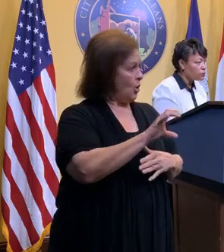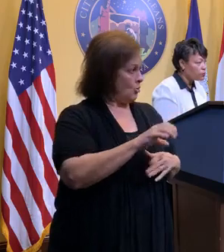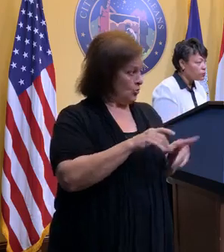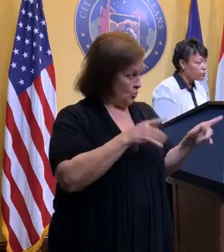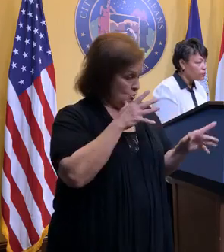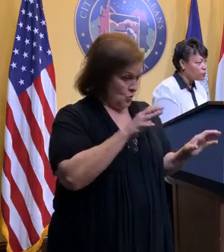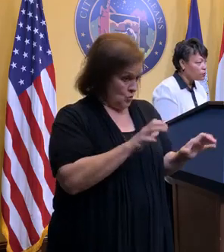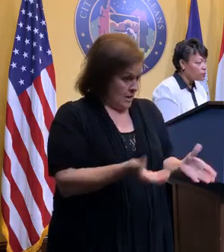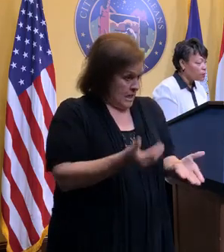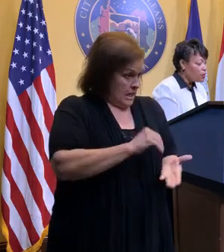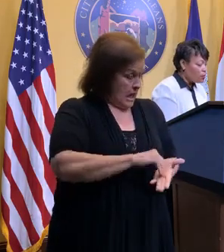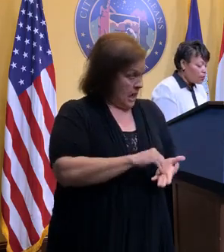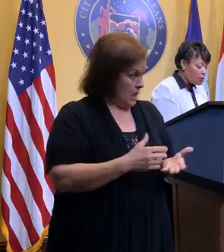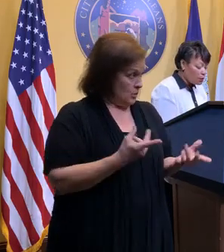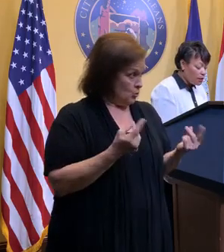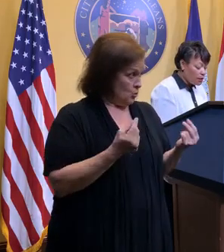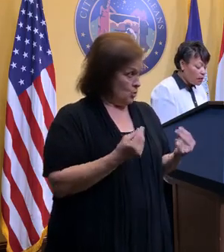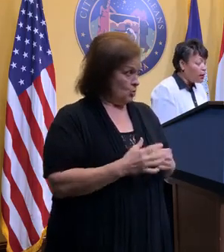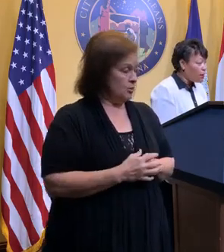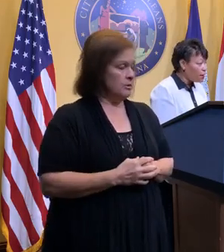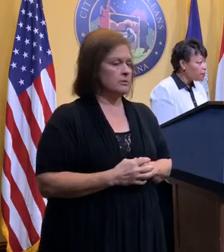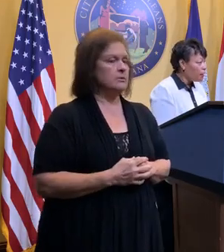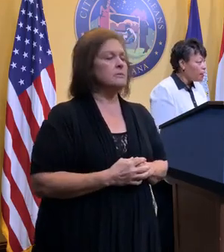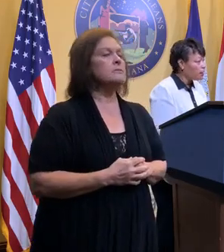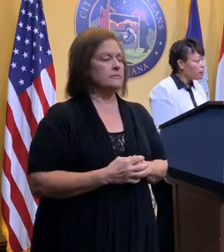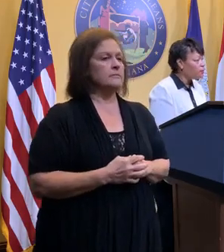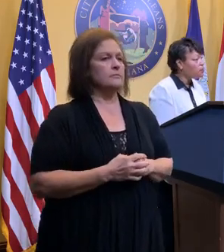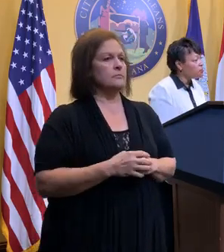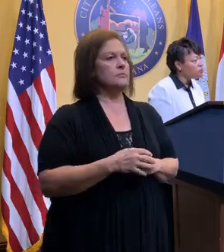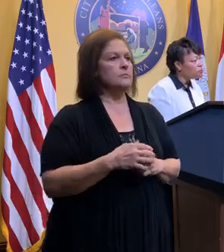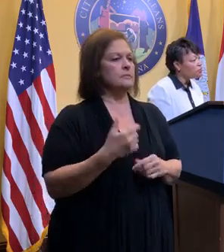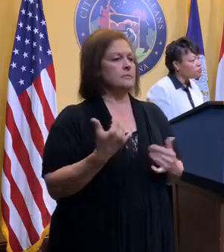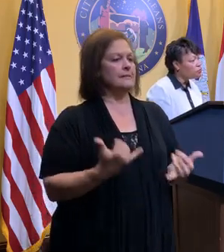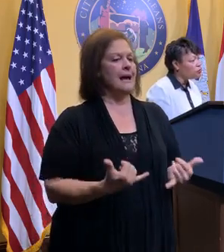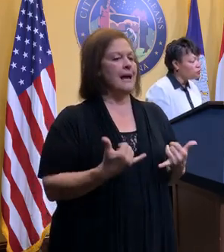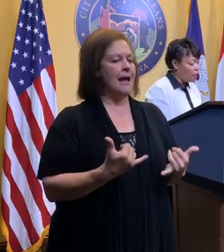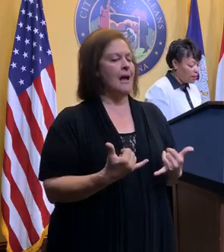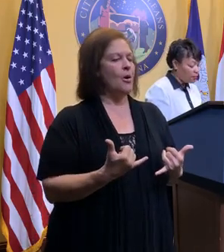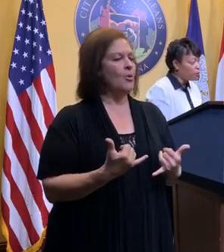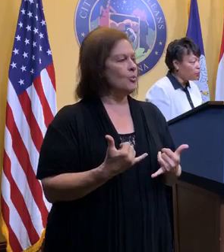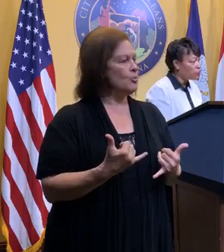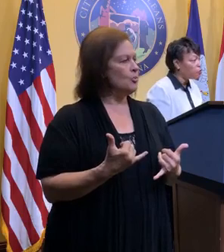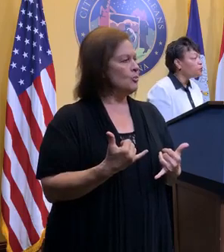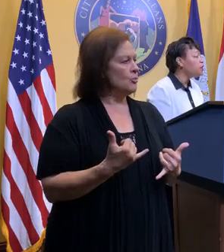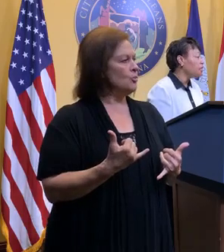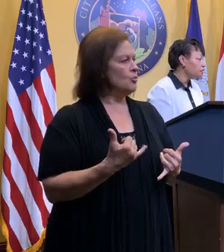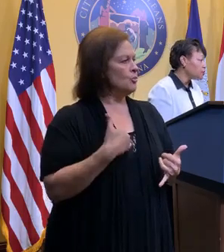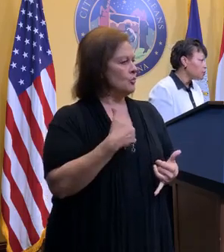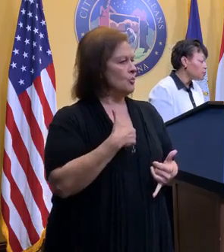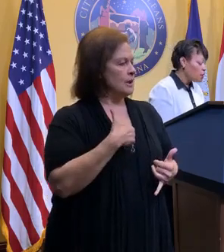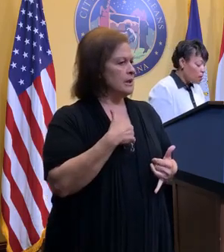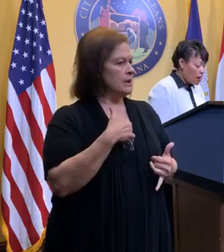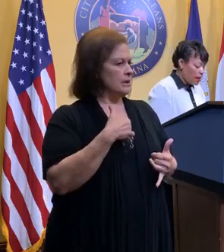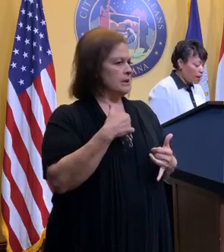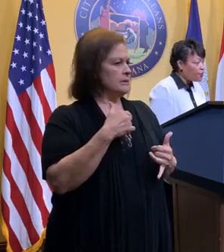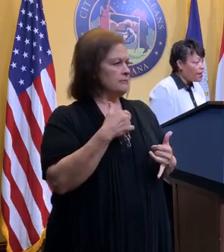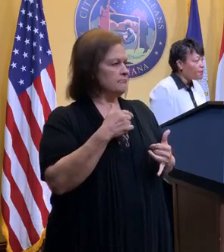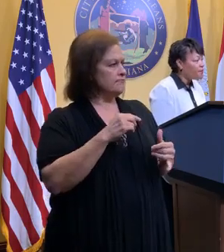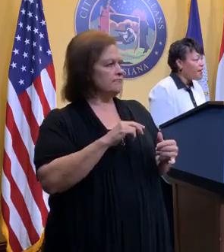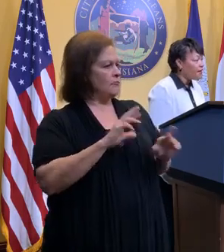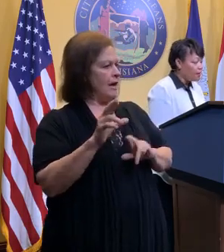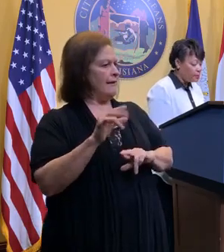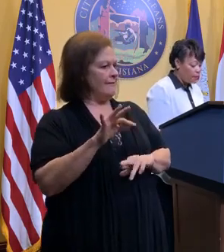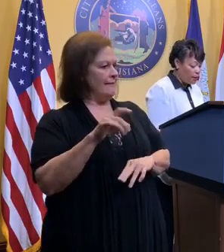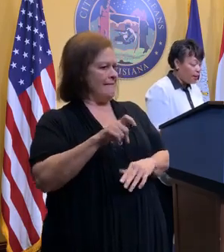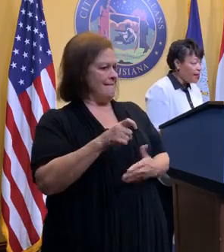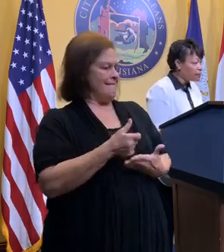now? And if so, what help will you be sending? Well, we are in a position to do so should we need to, and